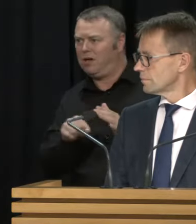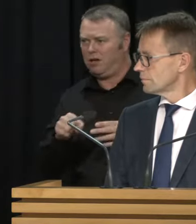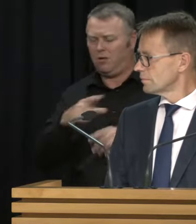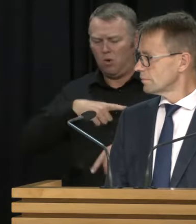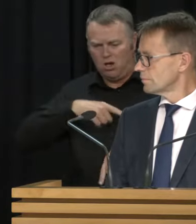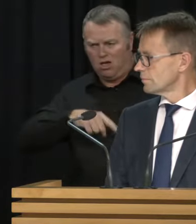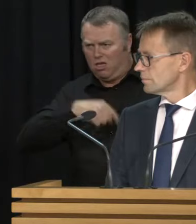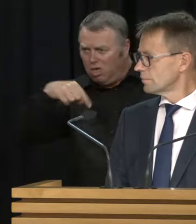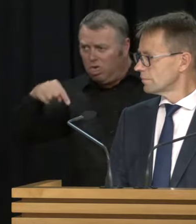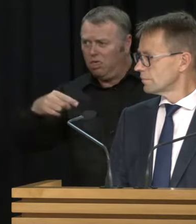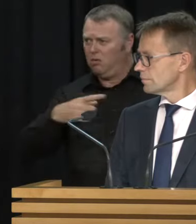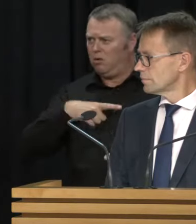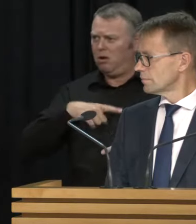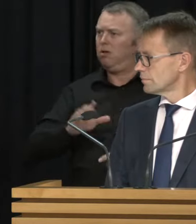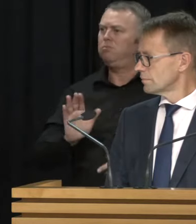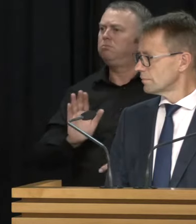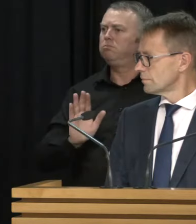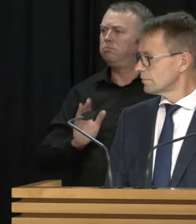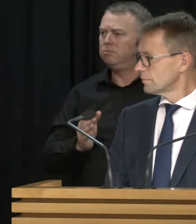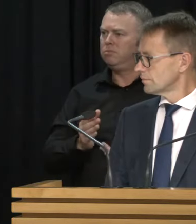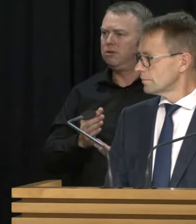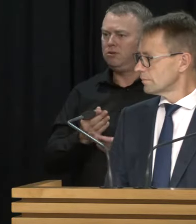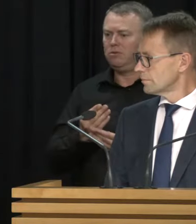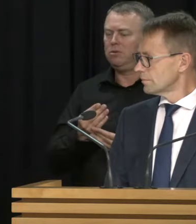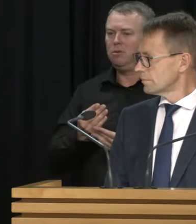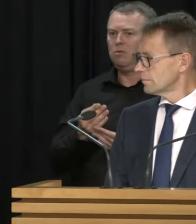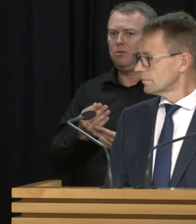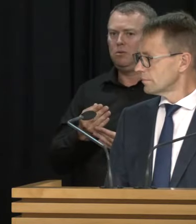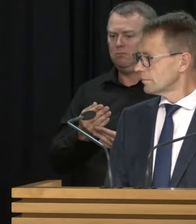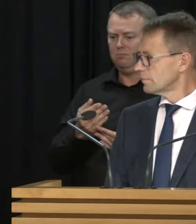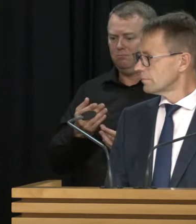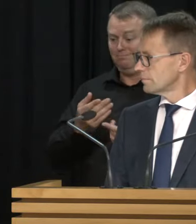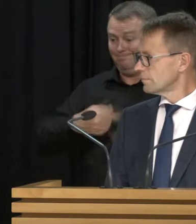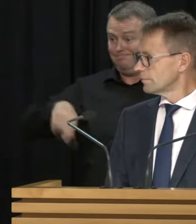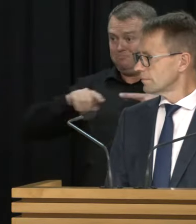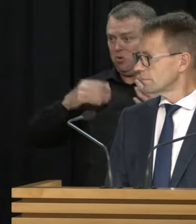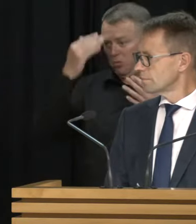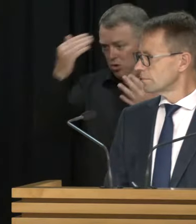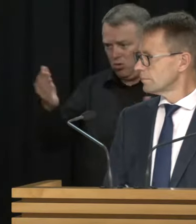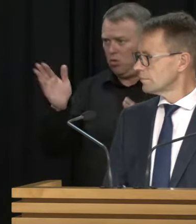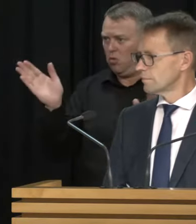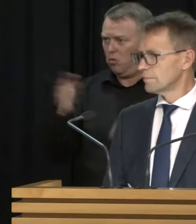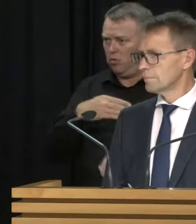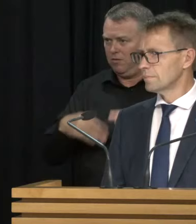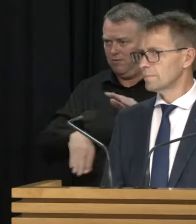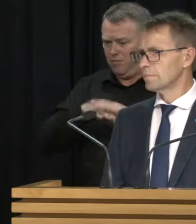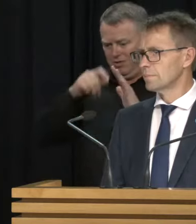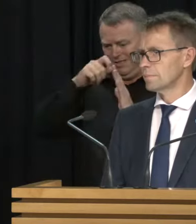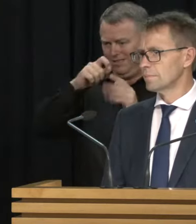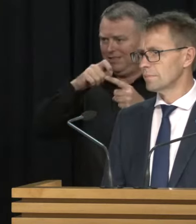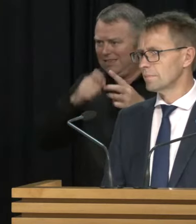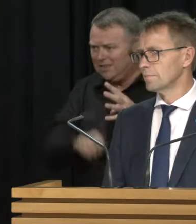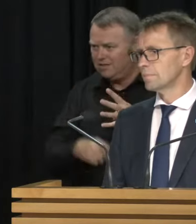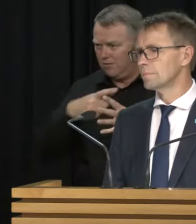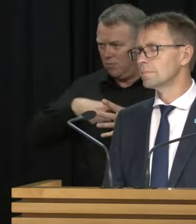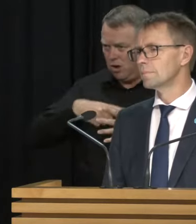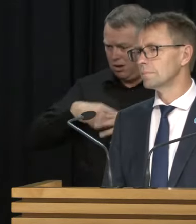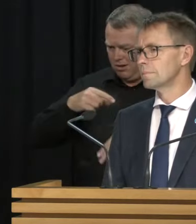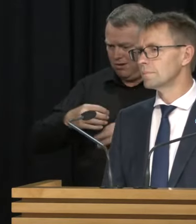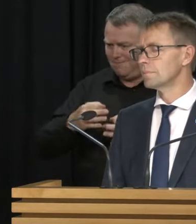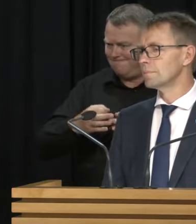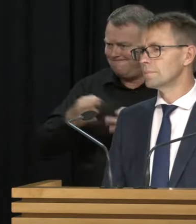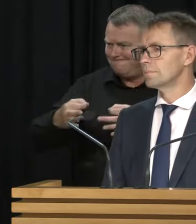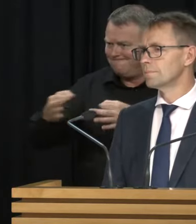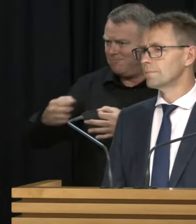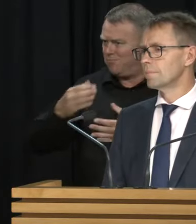other circumstances that none of us are aware of. We just have to allow this investigation to take its course. There's a question about the Pullman Hotel